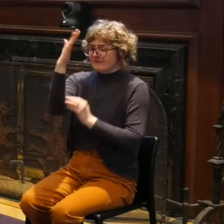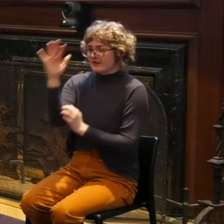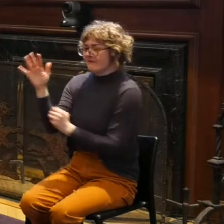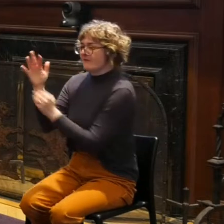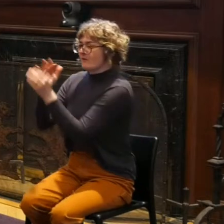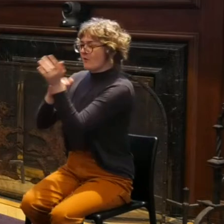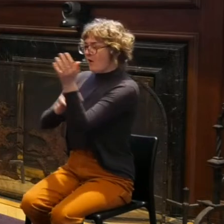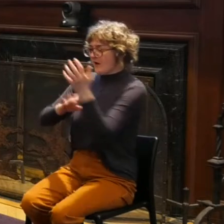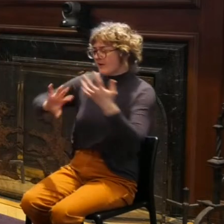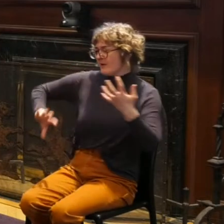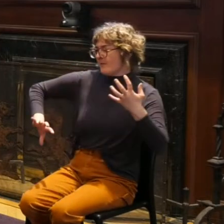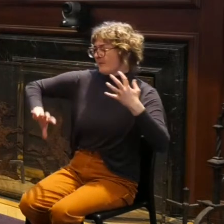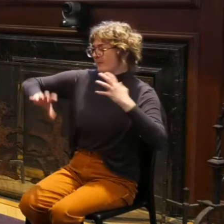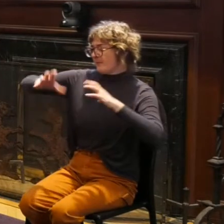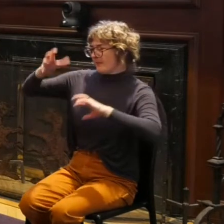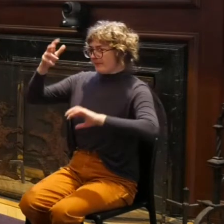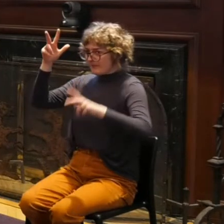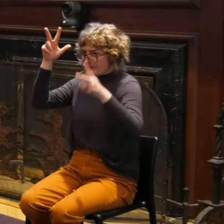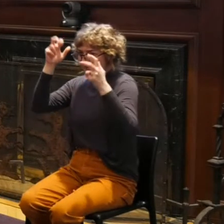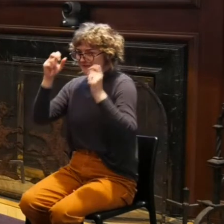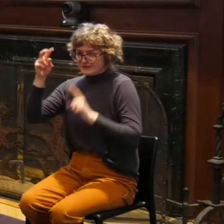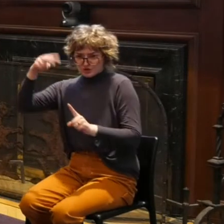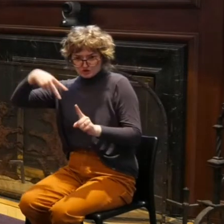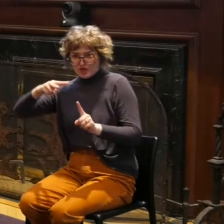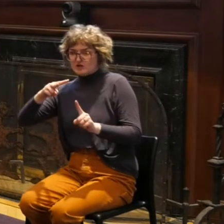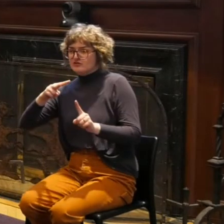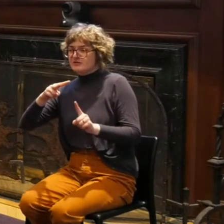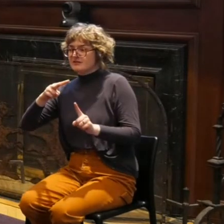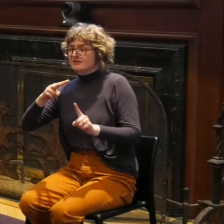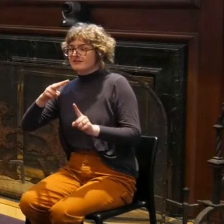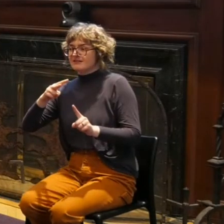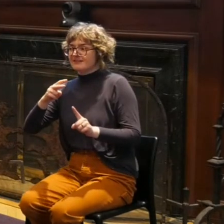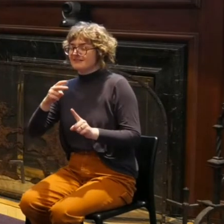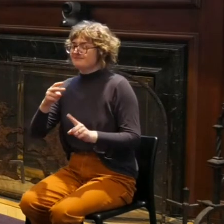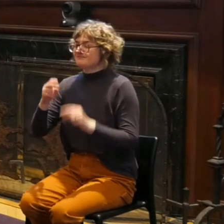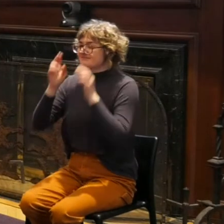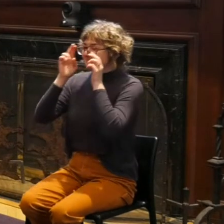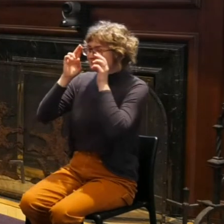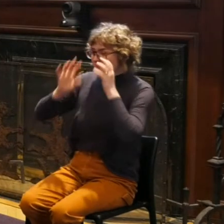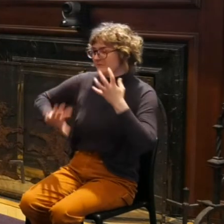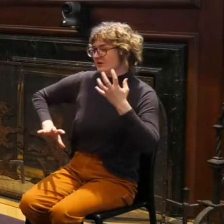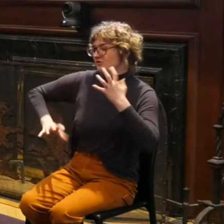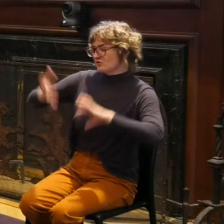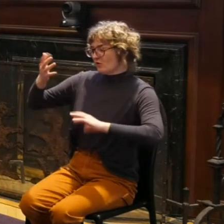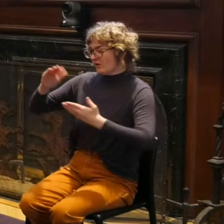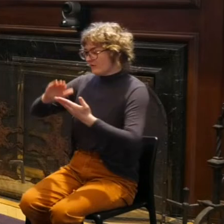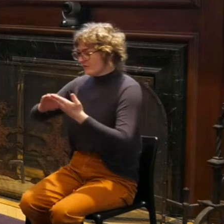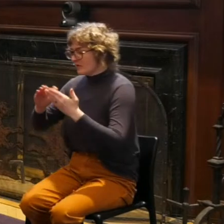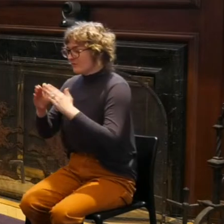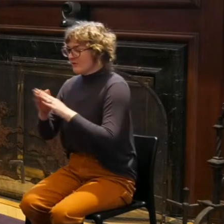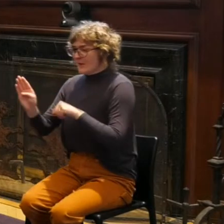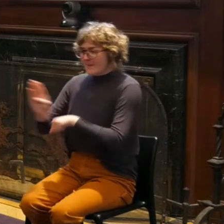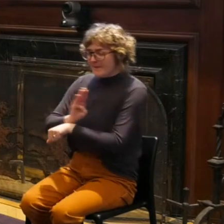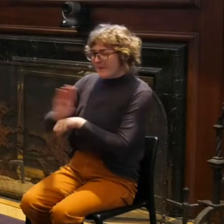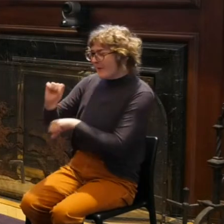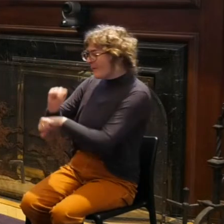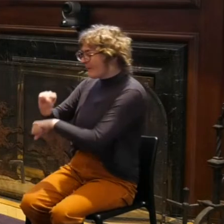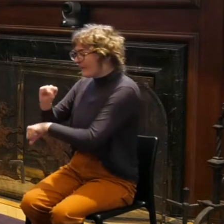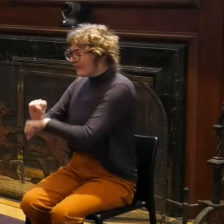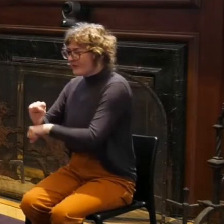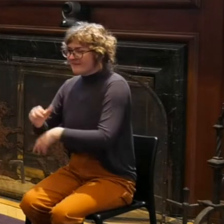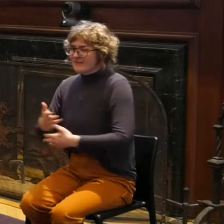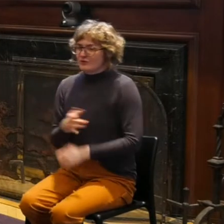havoc on the sinister and the judgy, to destroy the village busybody, the village